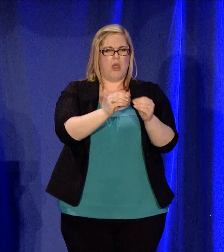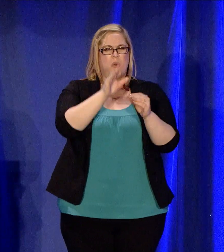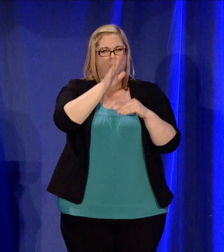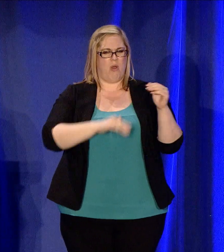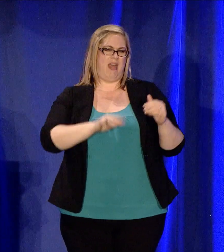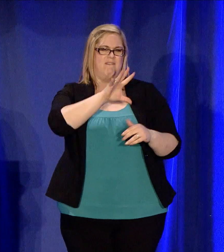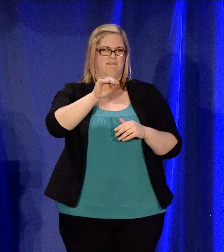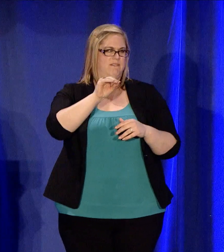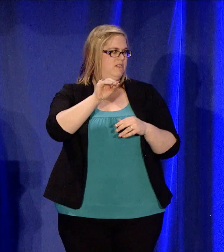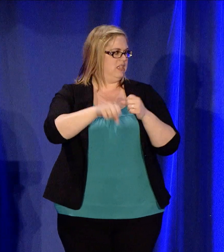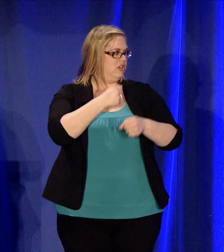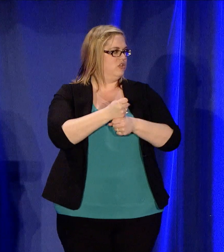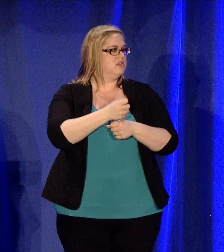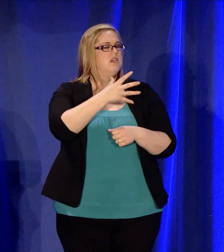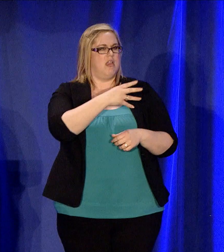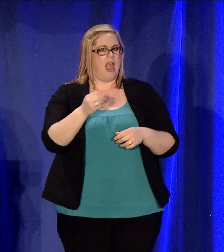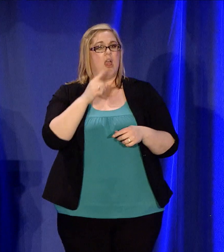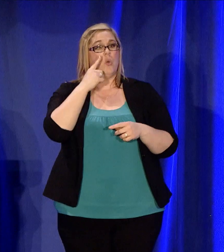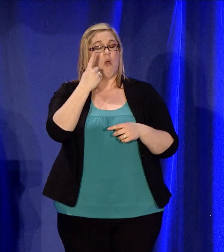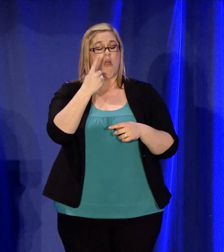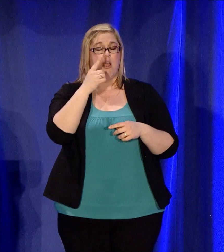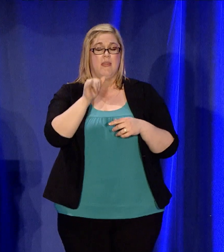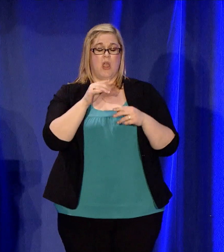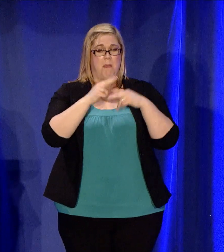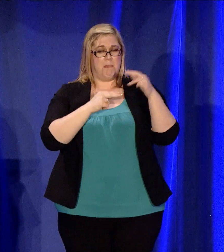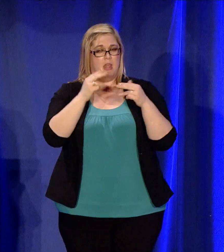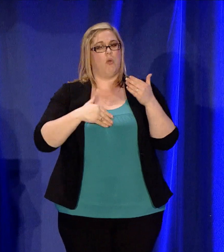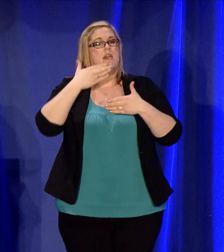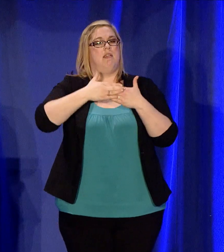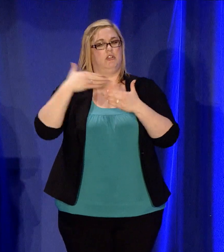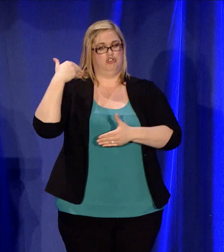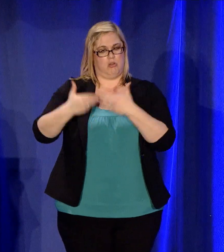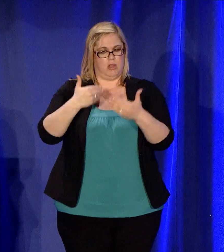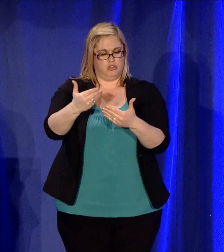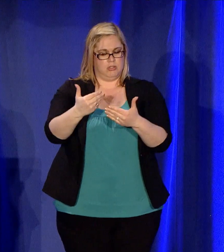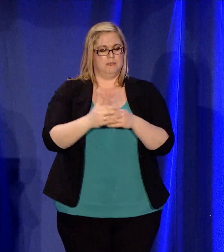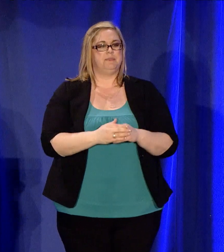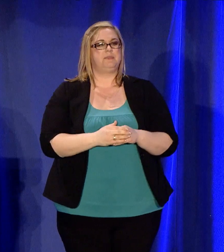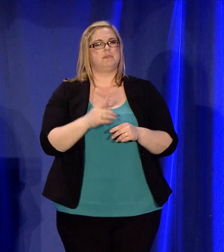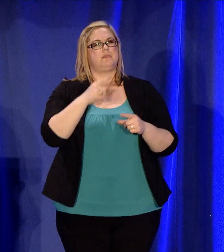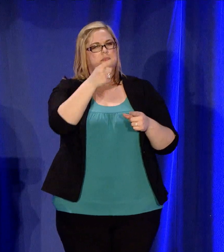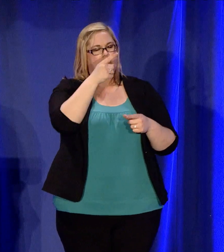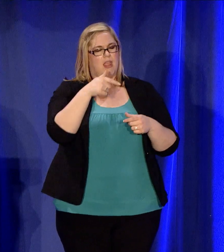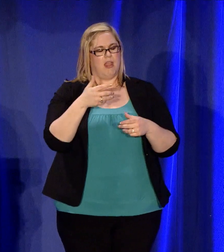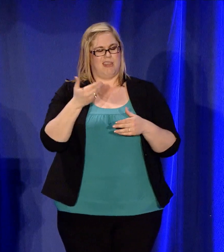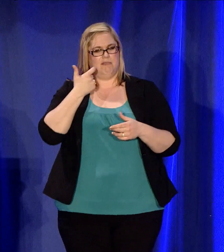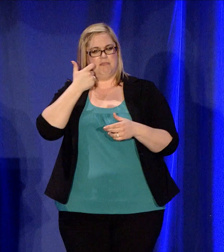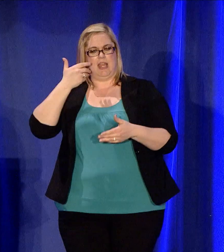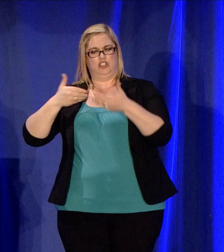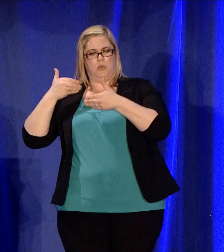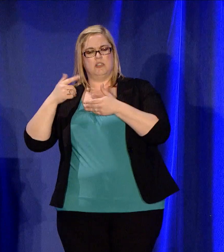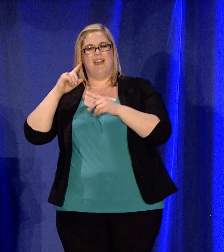smart, one which we can rebuild for the next generation. They gave us, too,